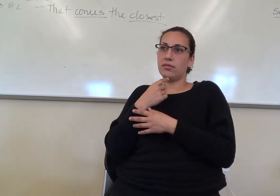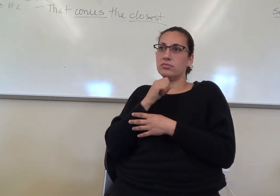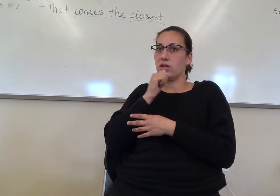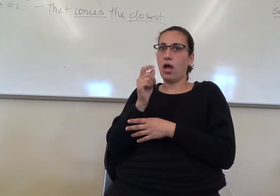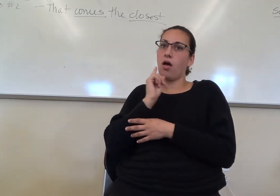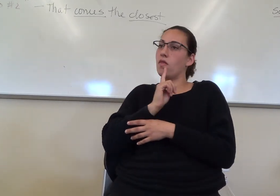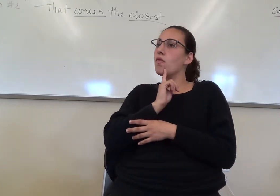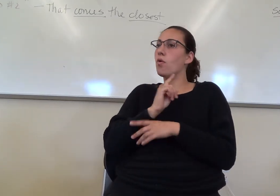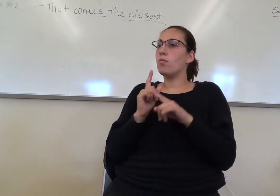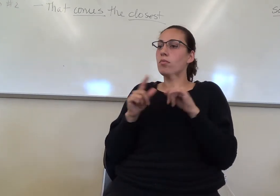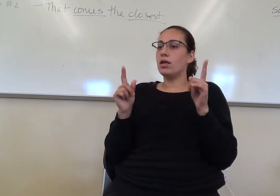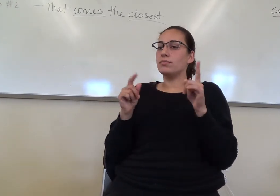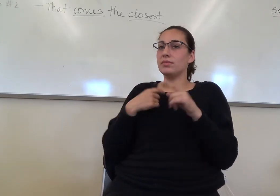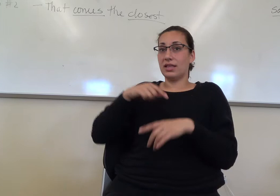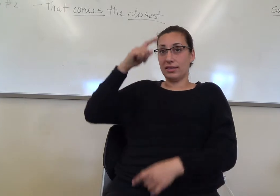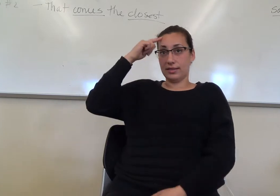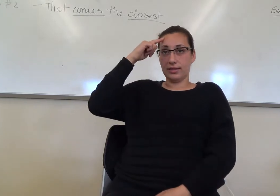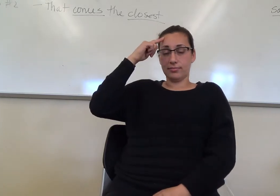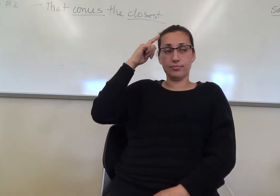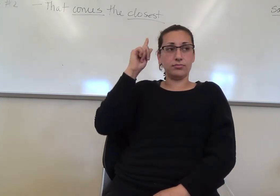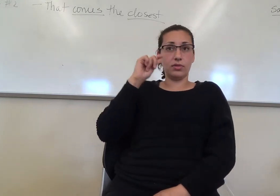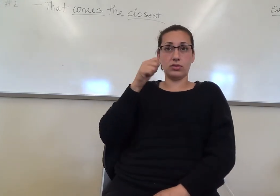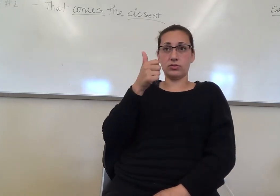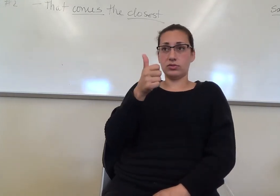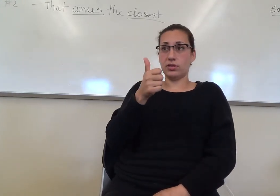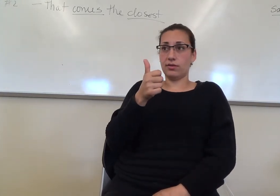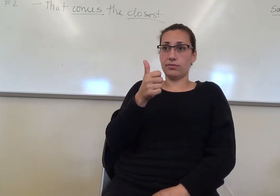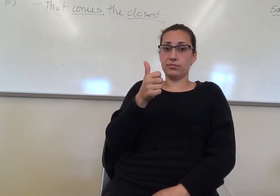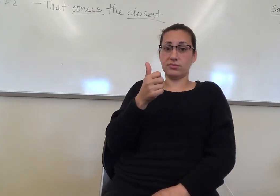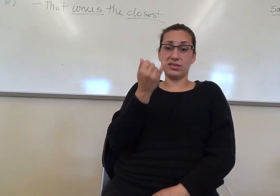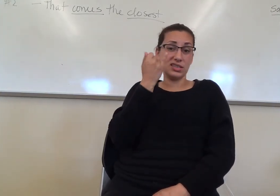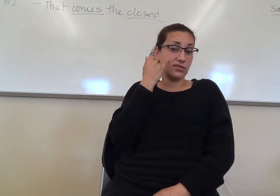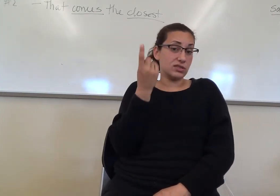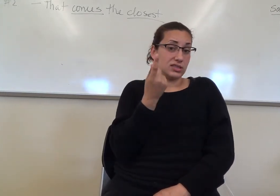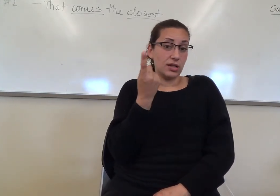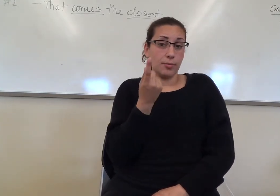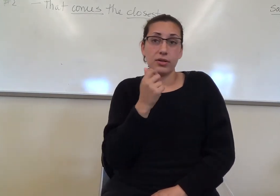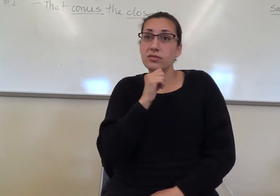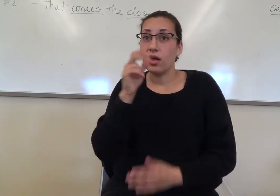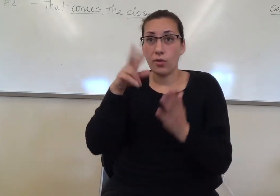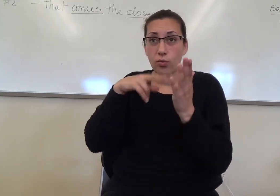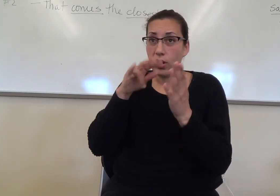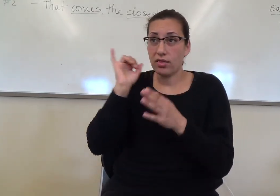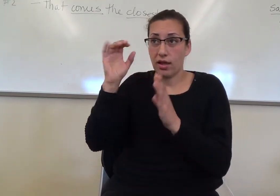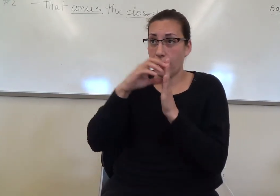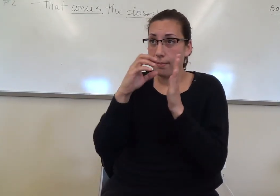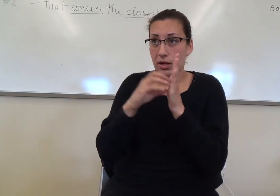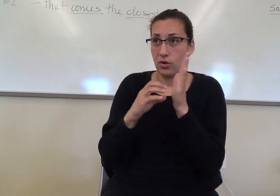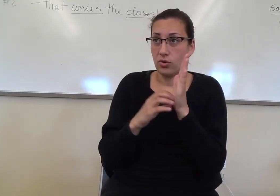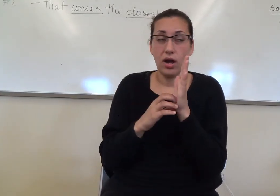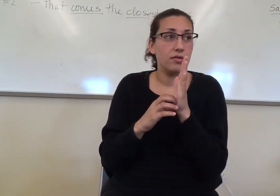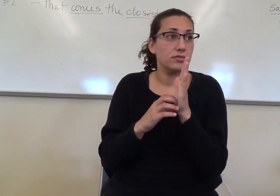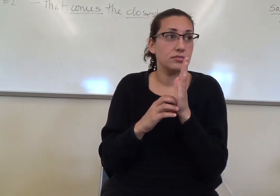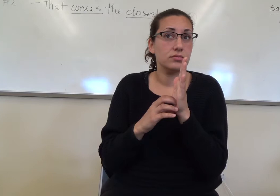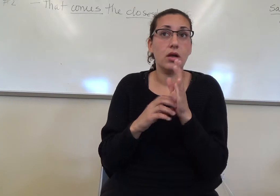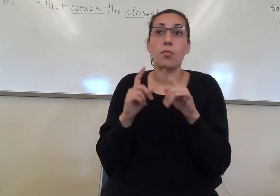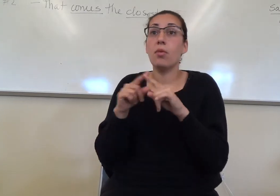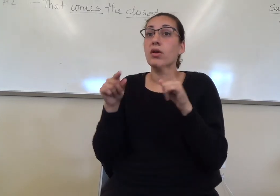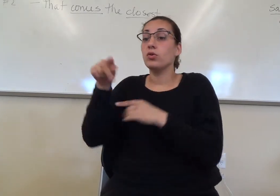think, but ask yourself this question. If somebody who hadn't read this paragraph, read that section, they know what